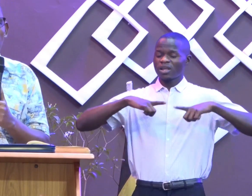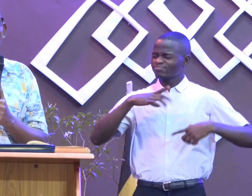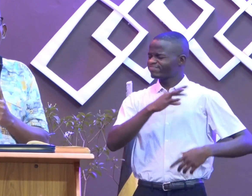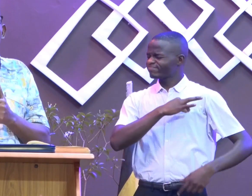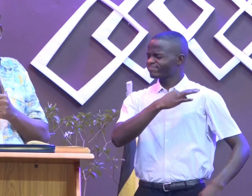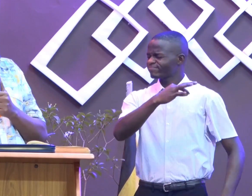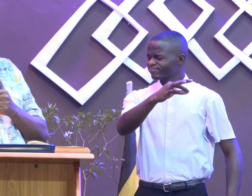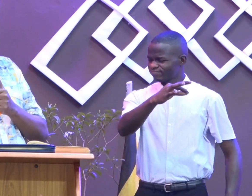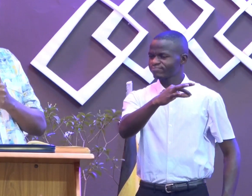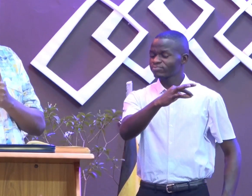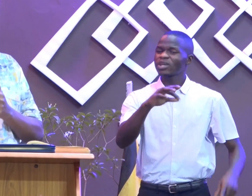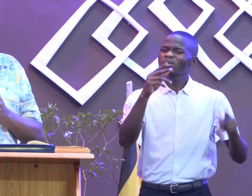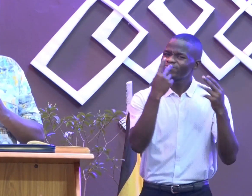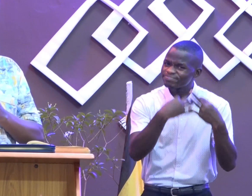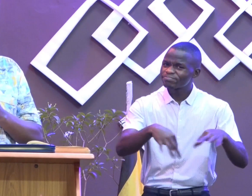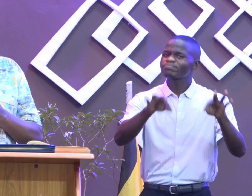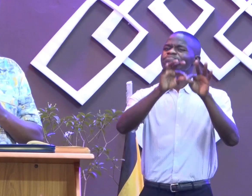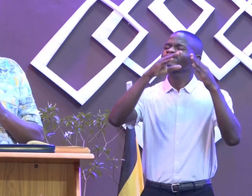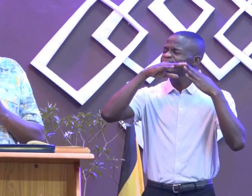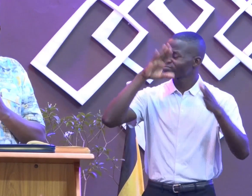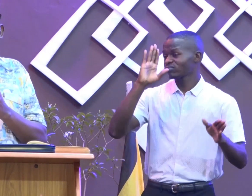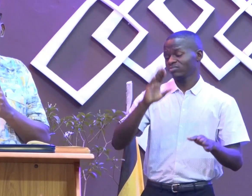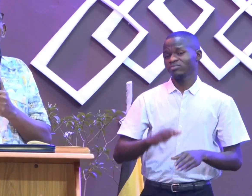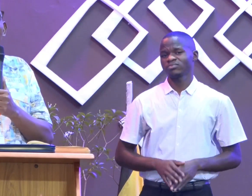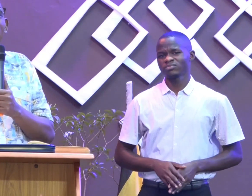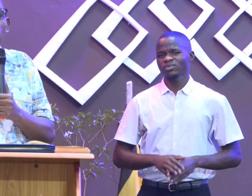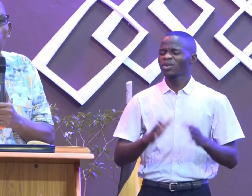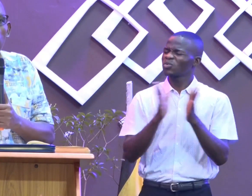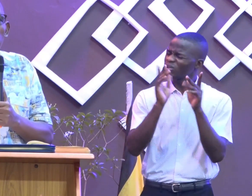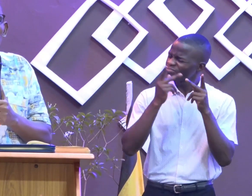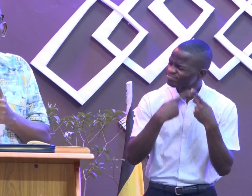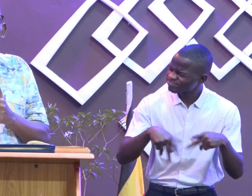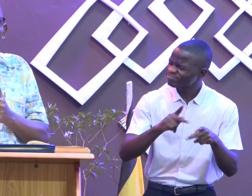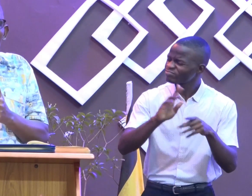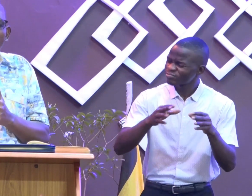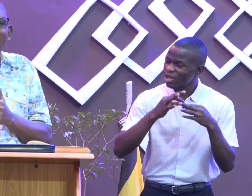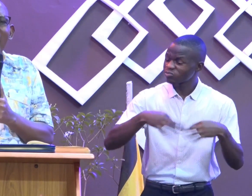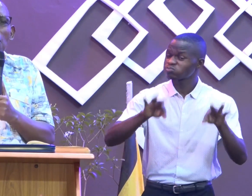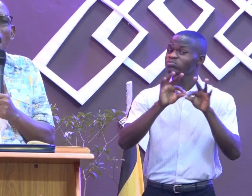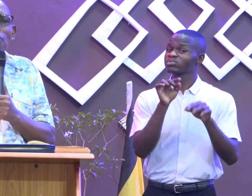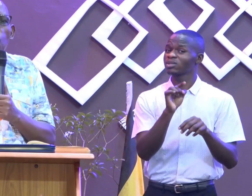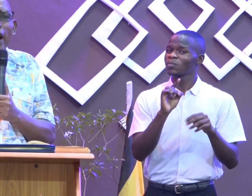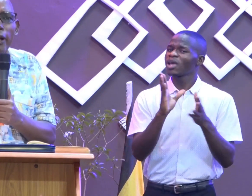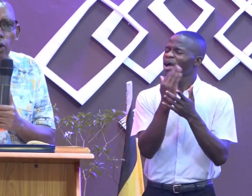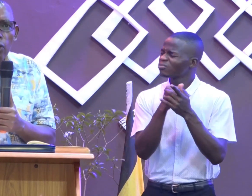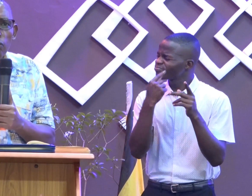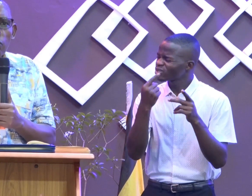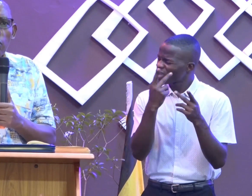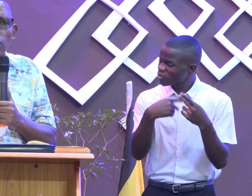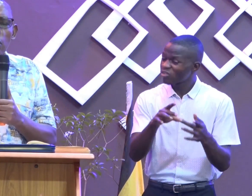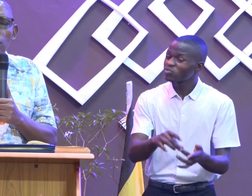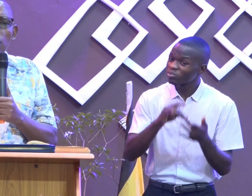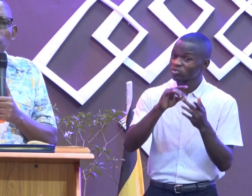obw'omwoyo bwa muwendo. Tubuwe omuwendo. Tubutwale nga bwa muwendo.